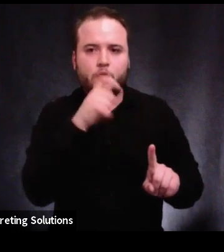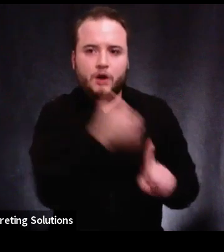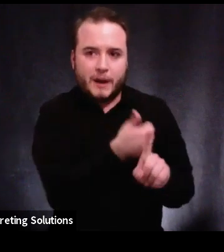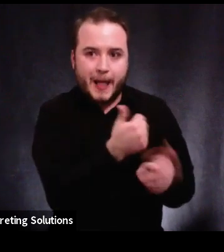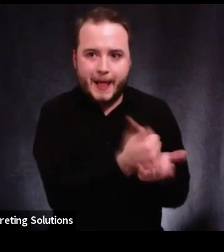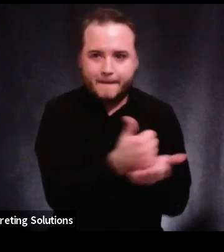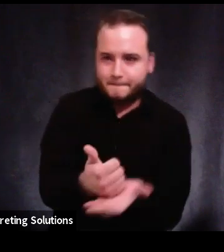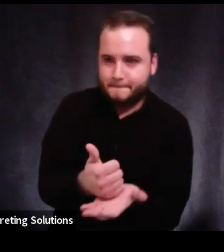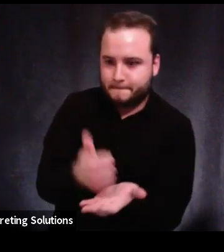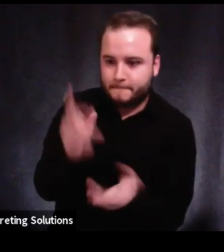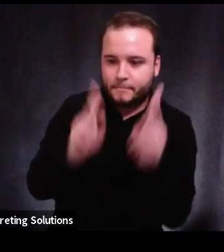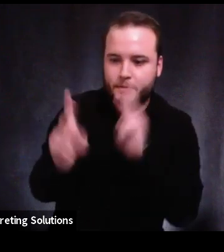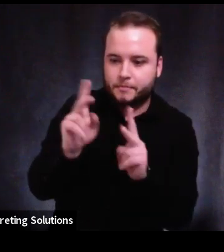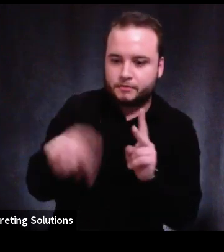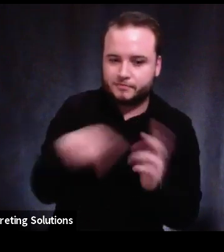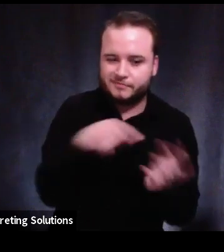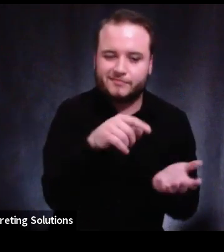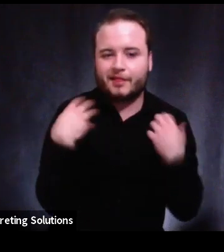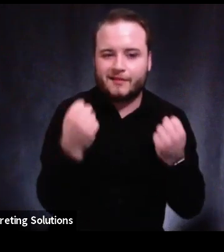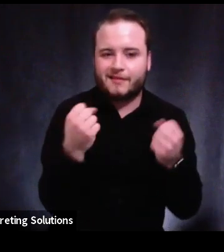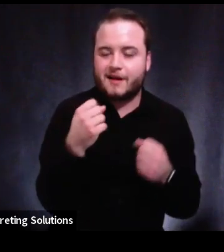more evidence that we need to